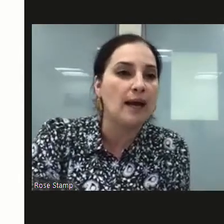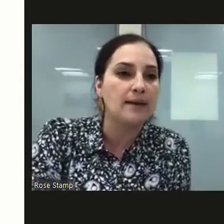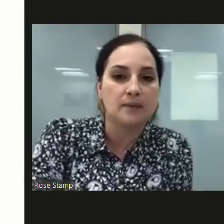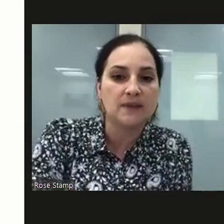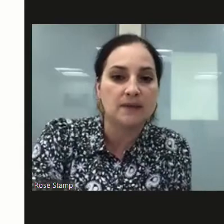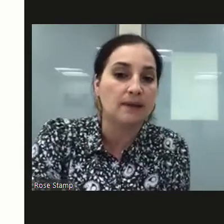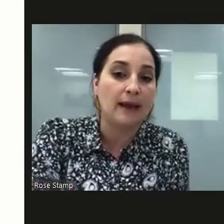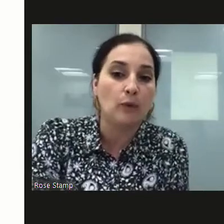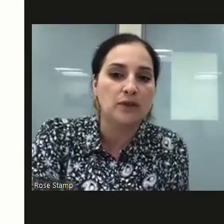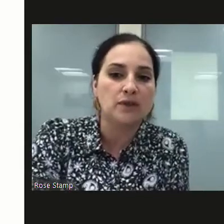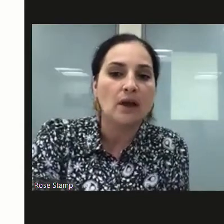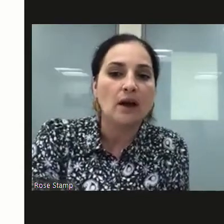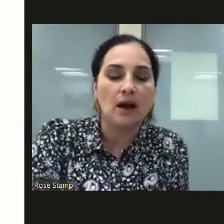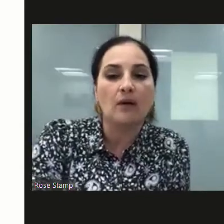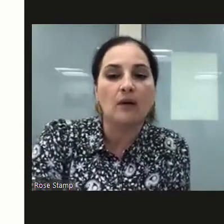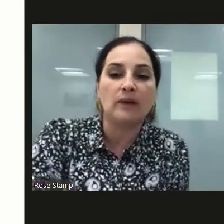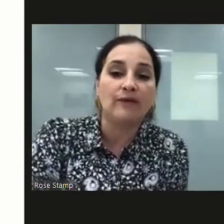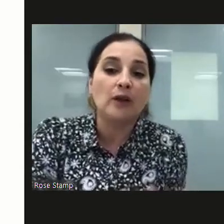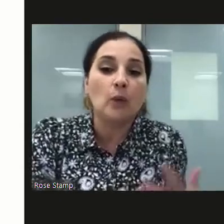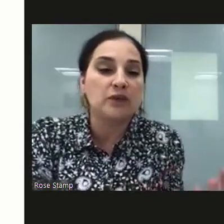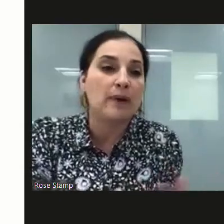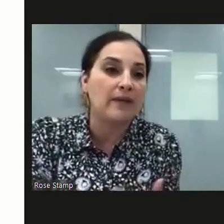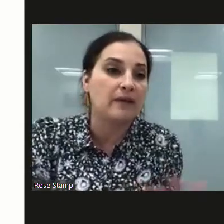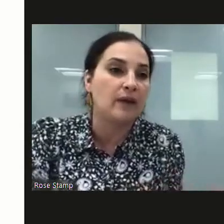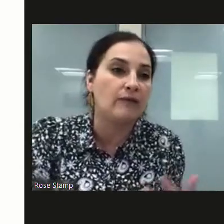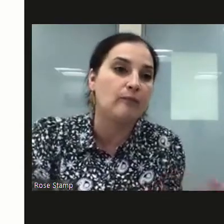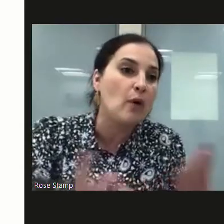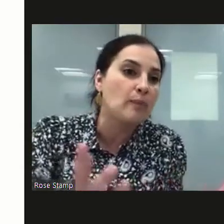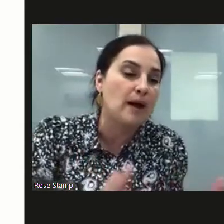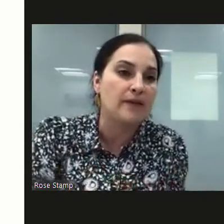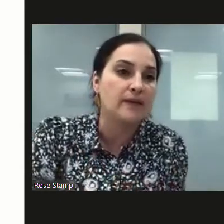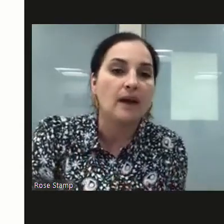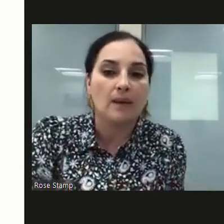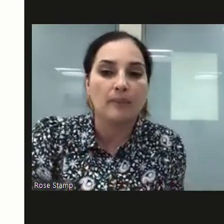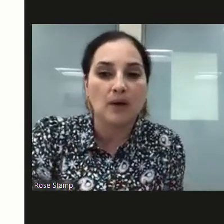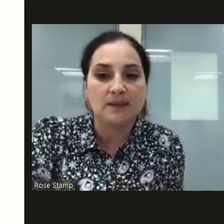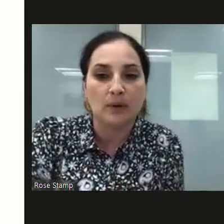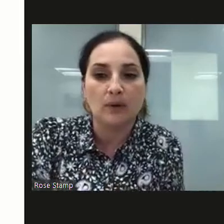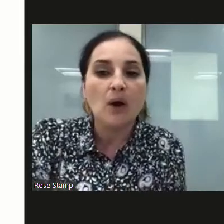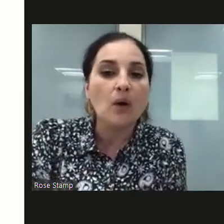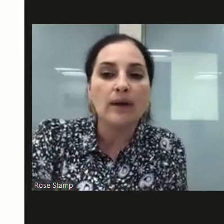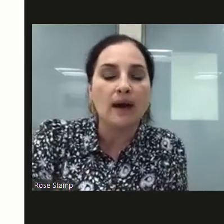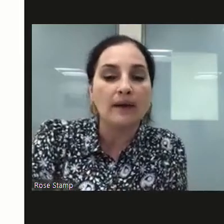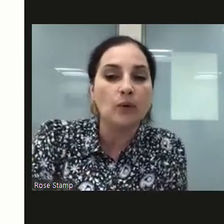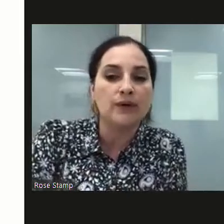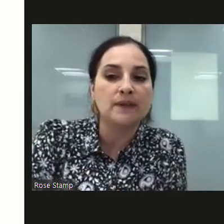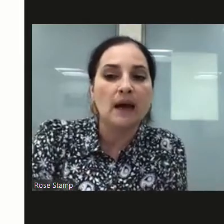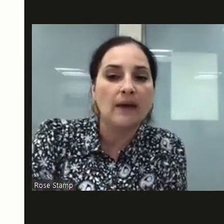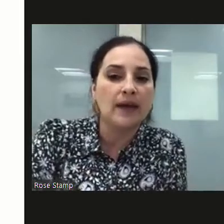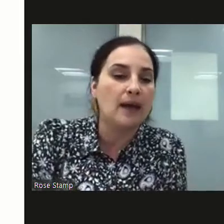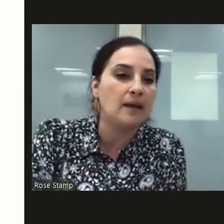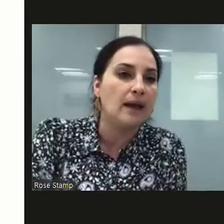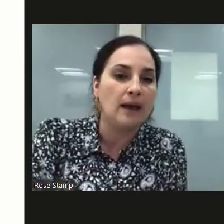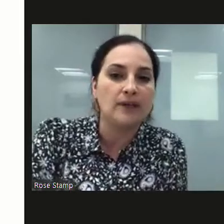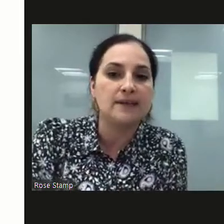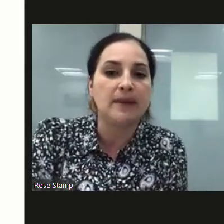which items in language will follow which path if both paths are possible? Or in other words, are